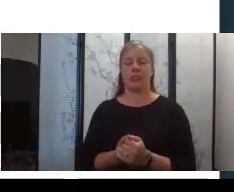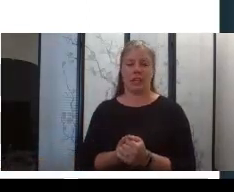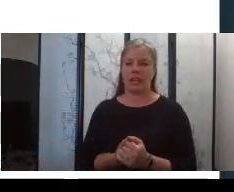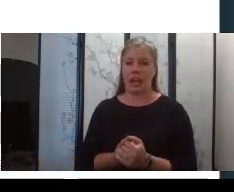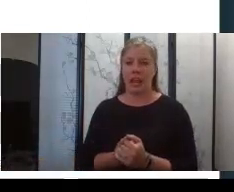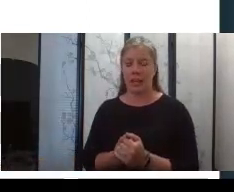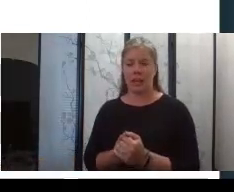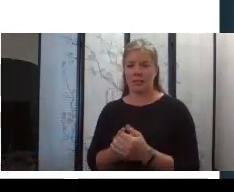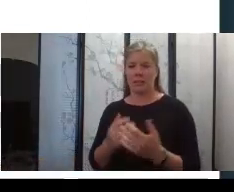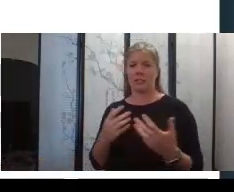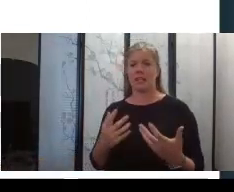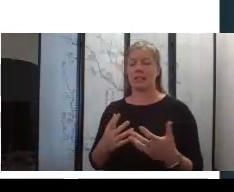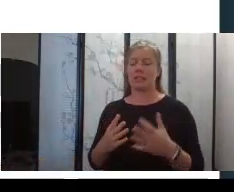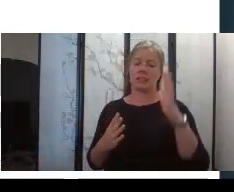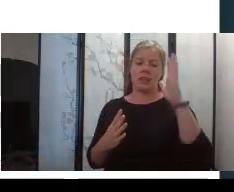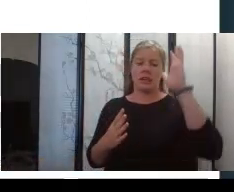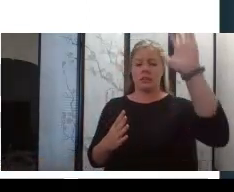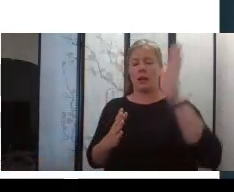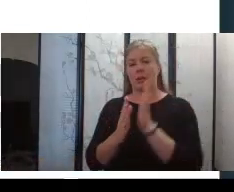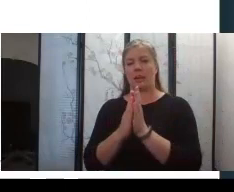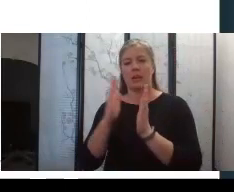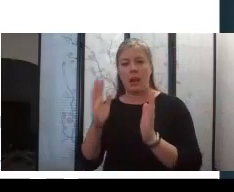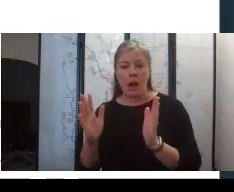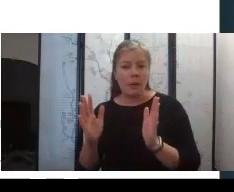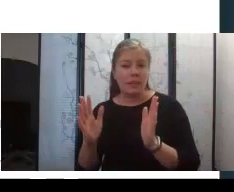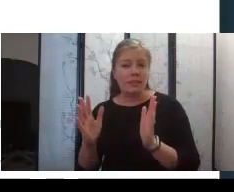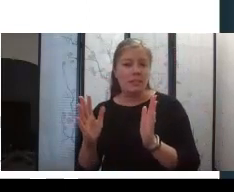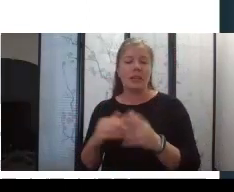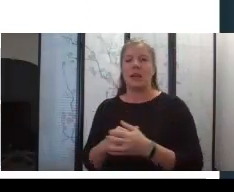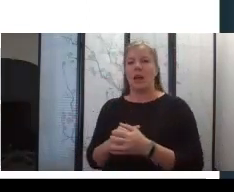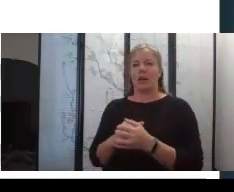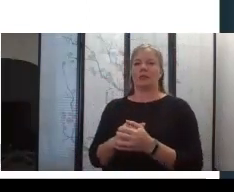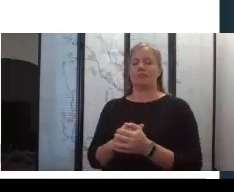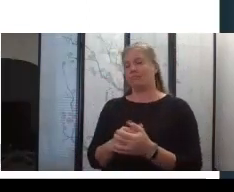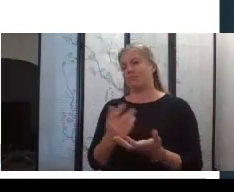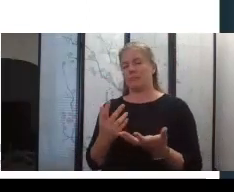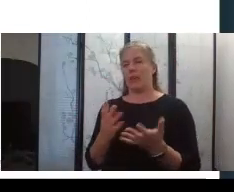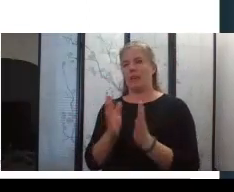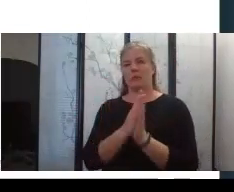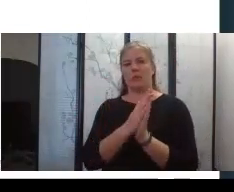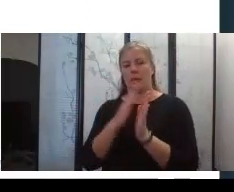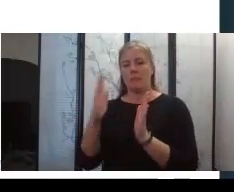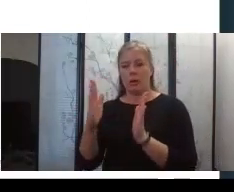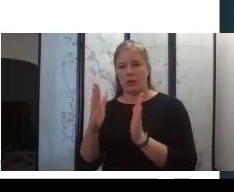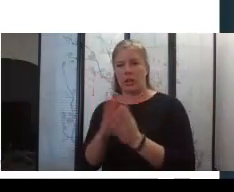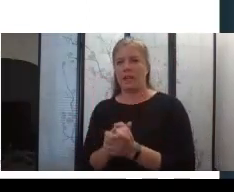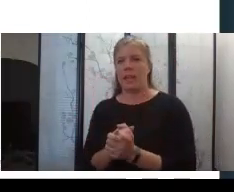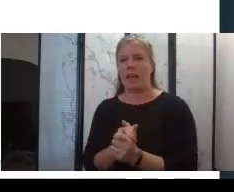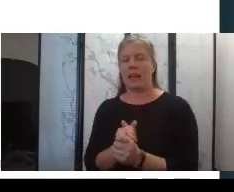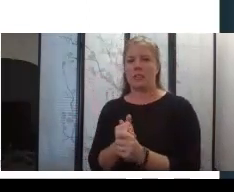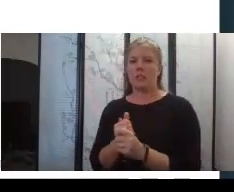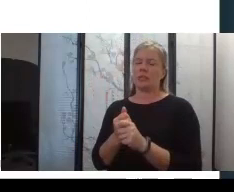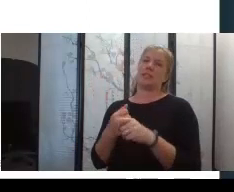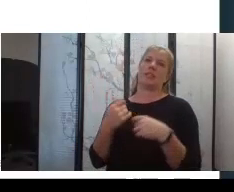if you're looking at an ASL sentence, topic, comment, and then with that modal on